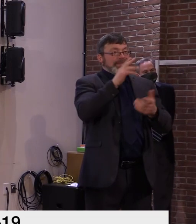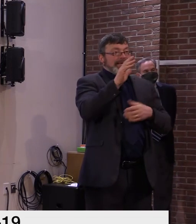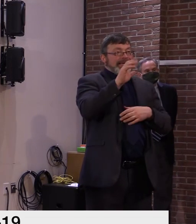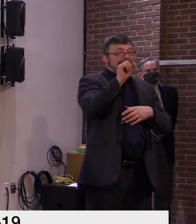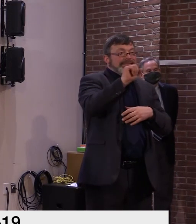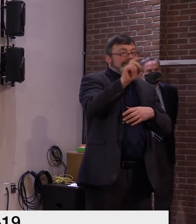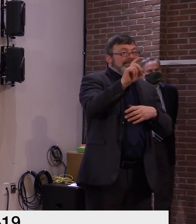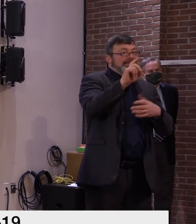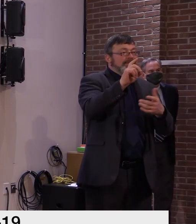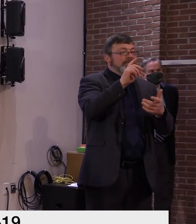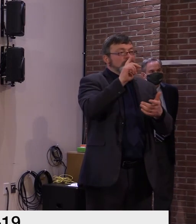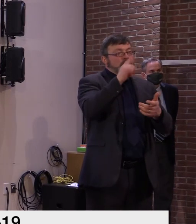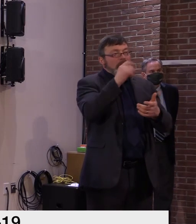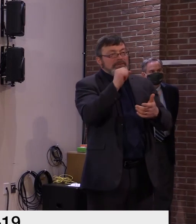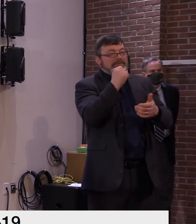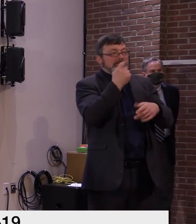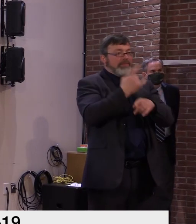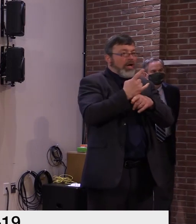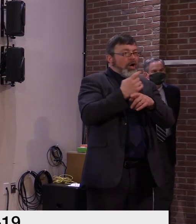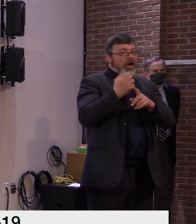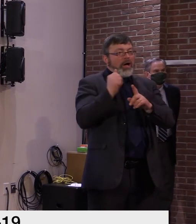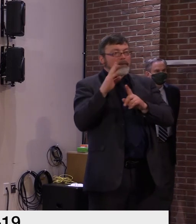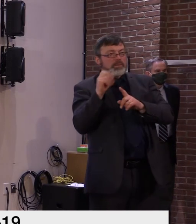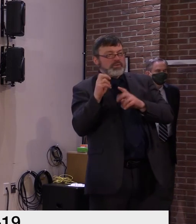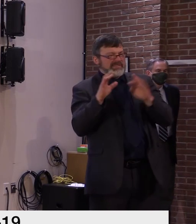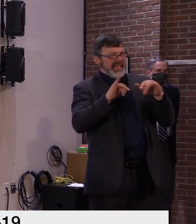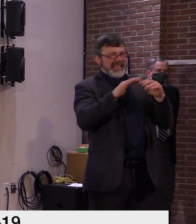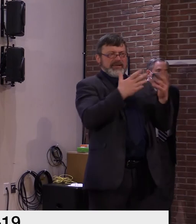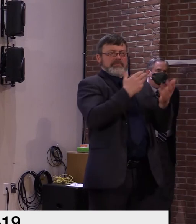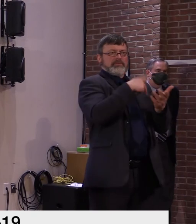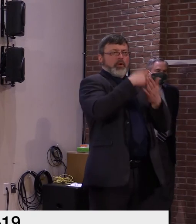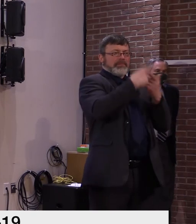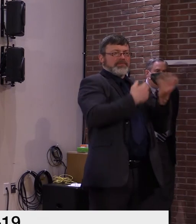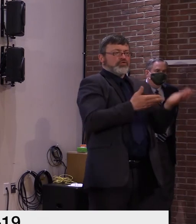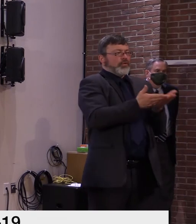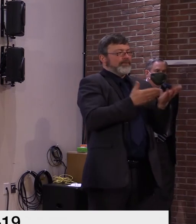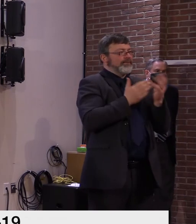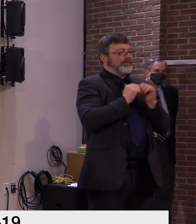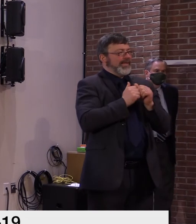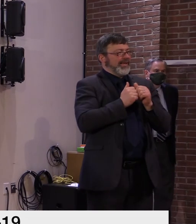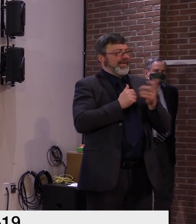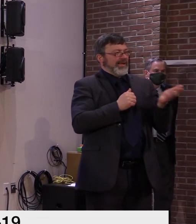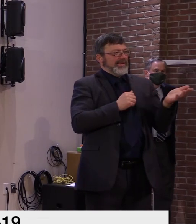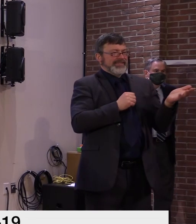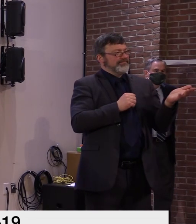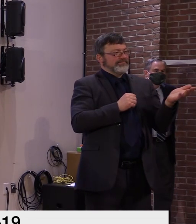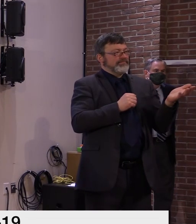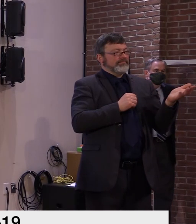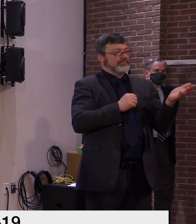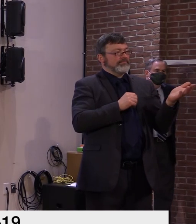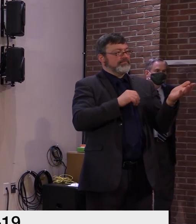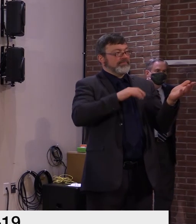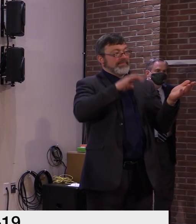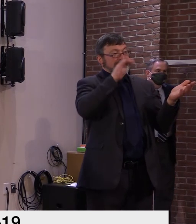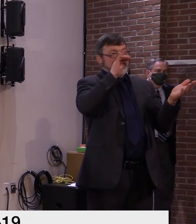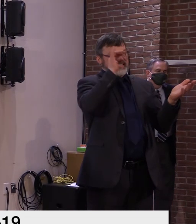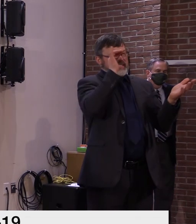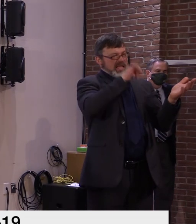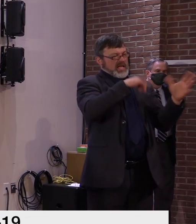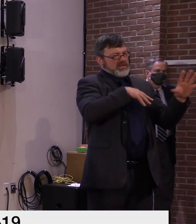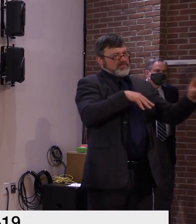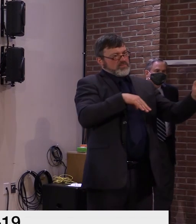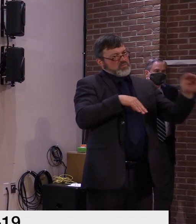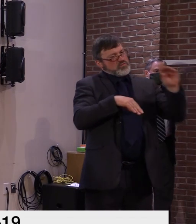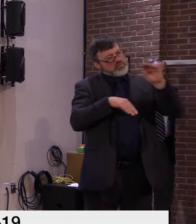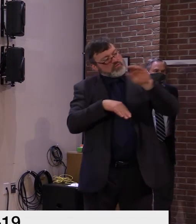itself needs to be fundamentally changed once we come out of the pandemic to meet all those needs. And I think we can do it